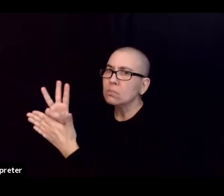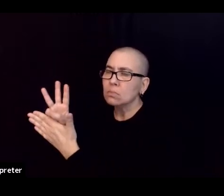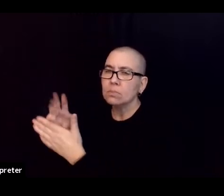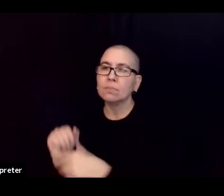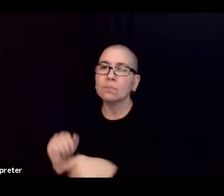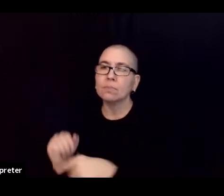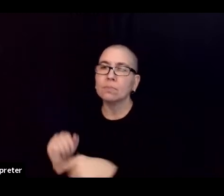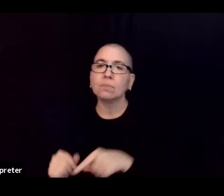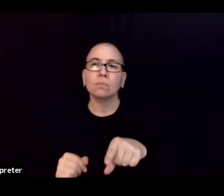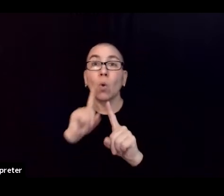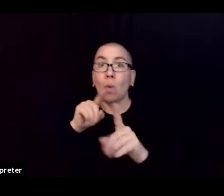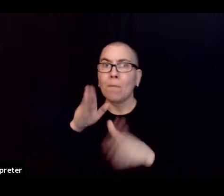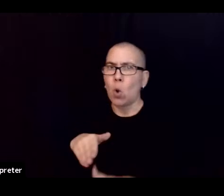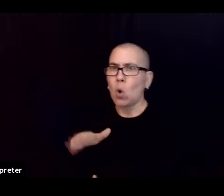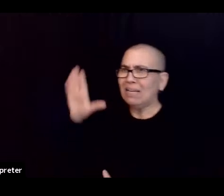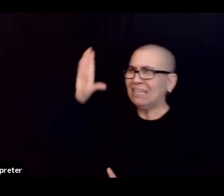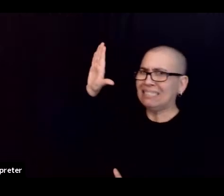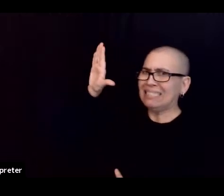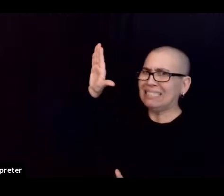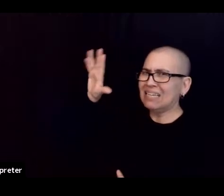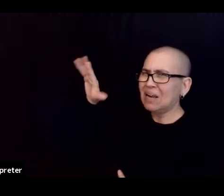for long-term care.